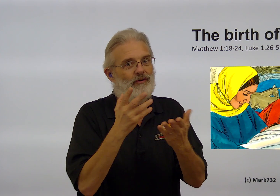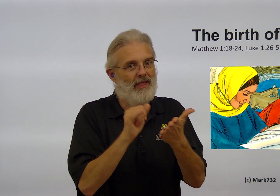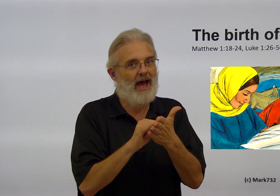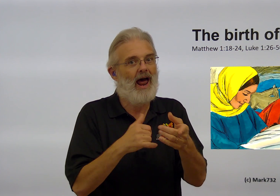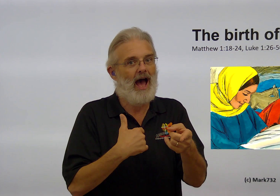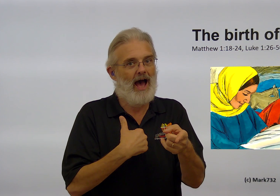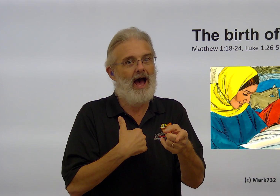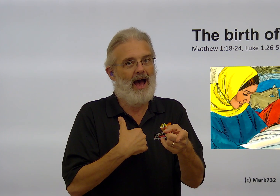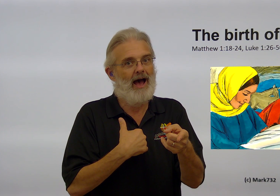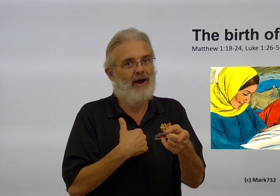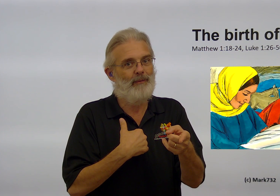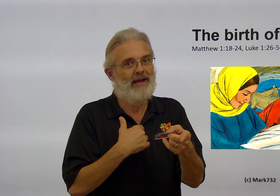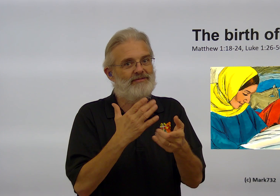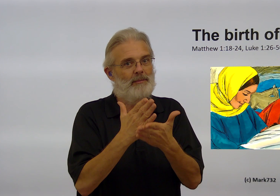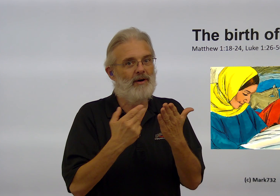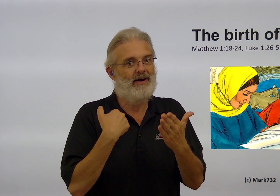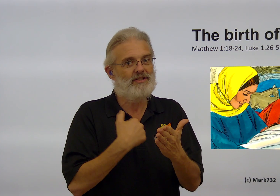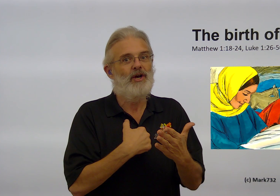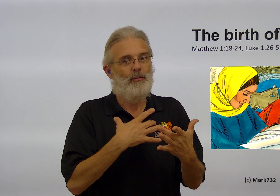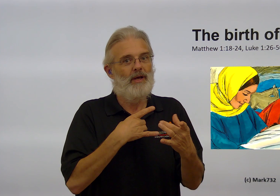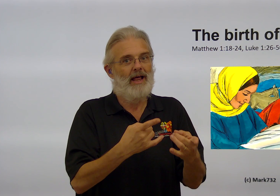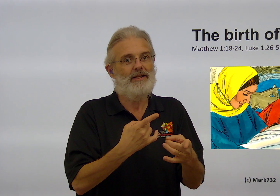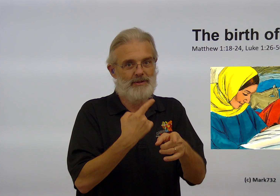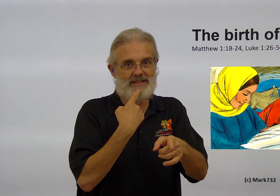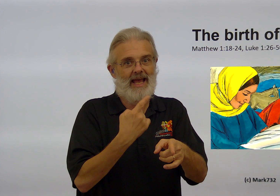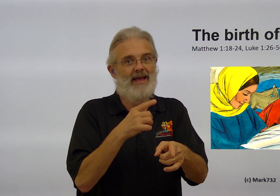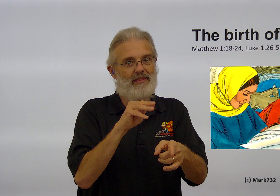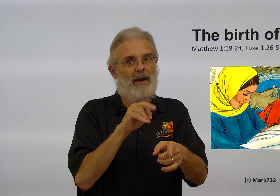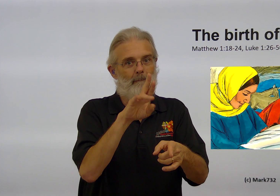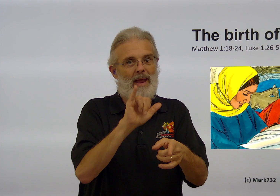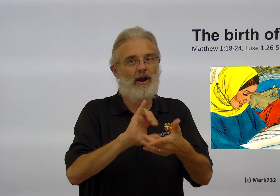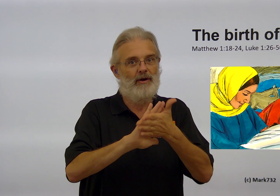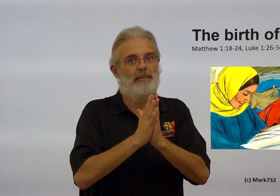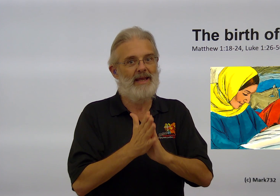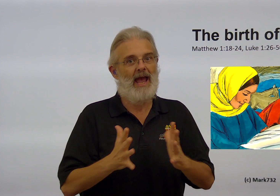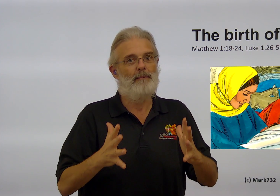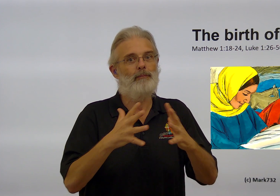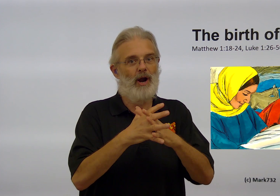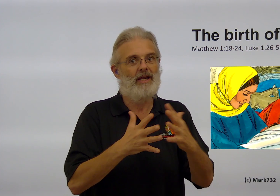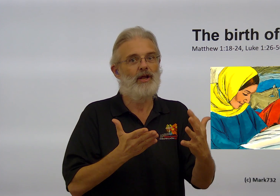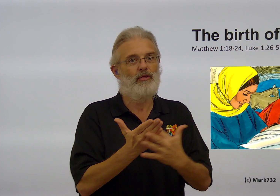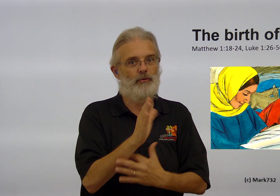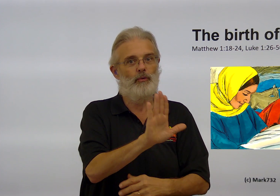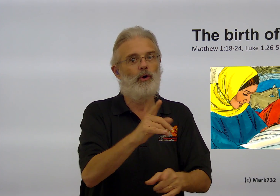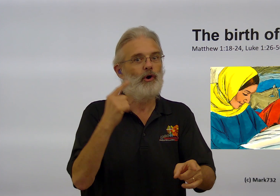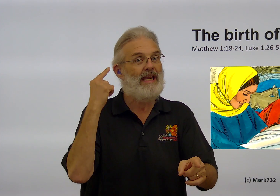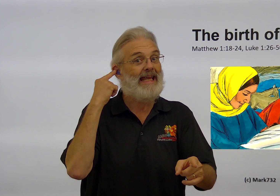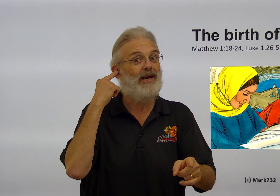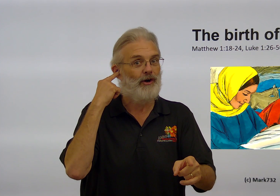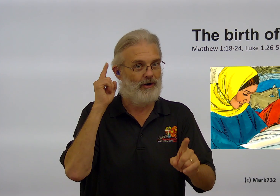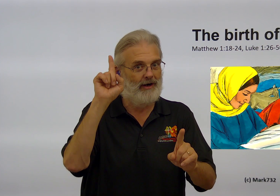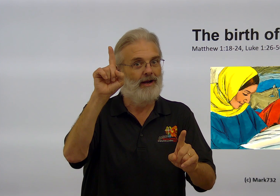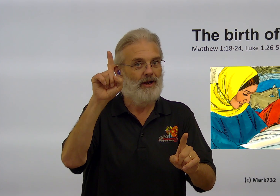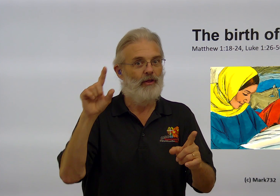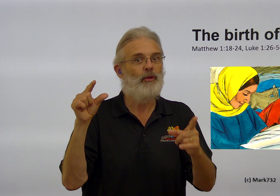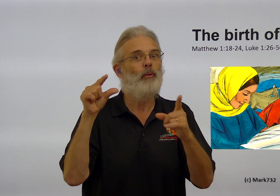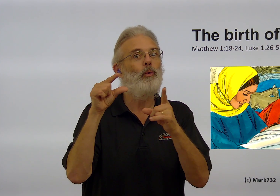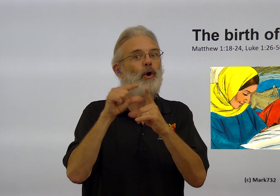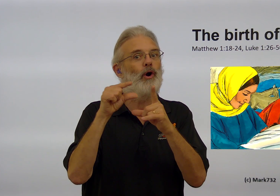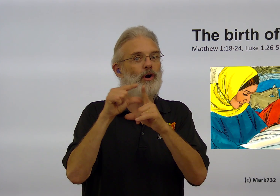that. We have some of us, we like to say that Mary became pregnant through her ear. The